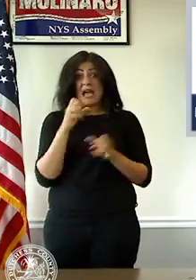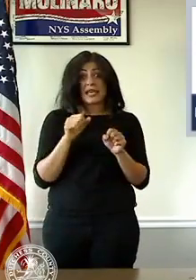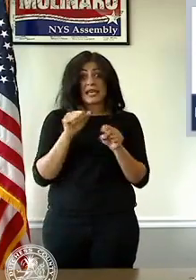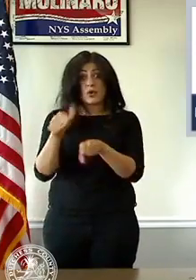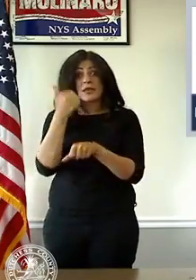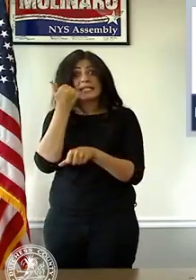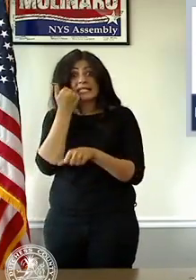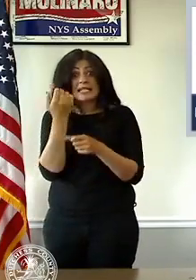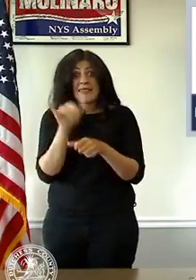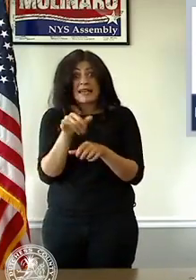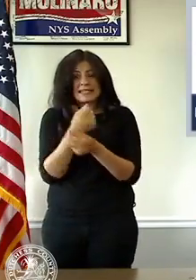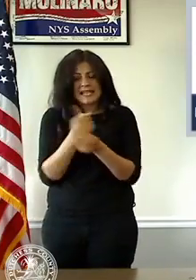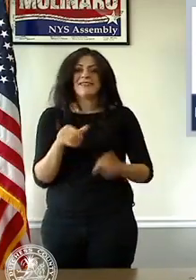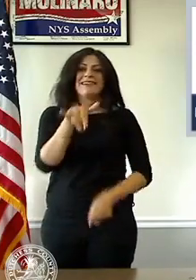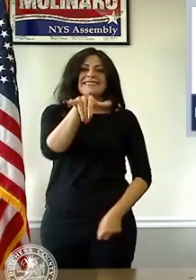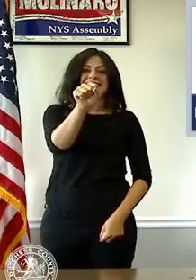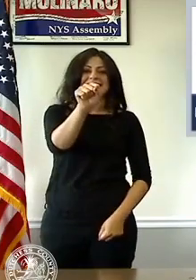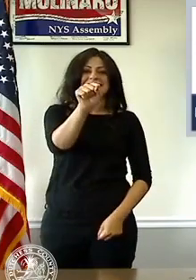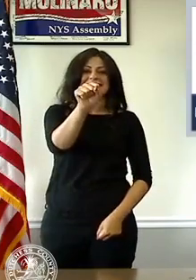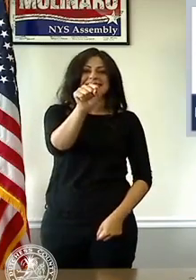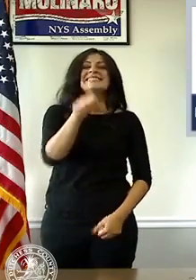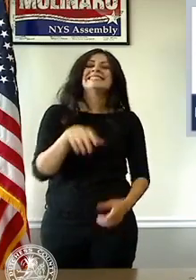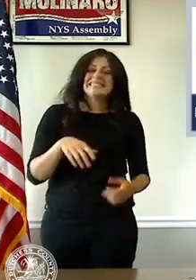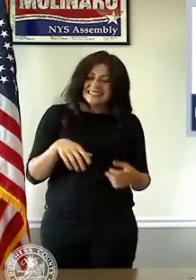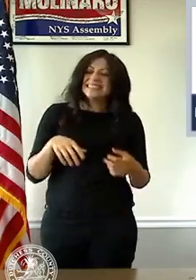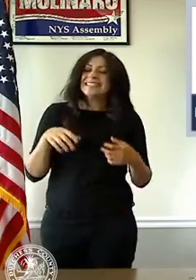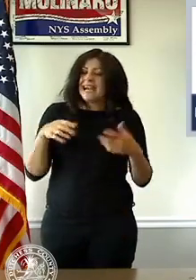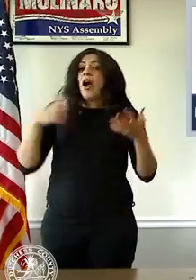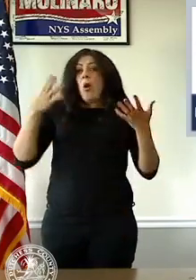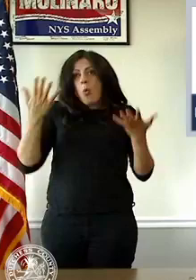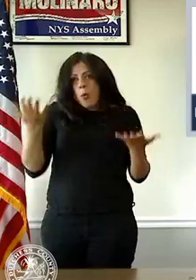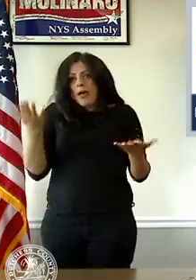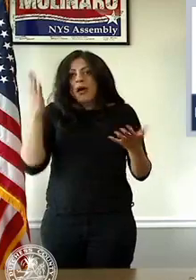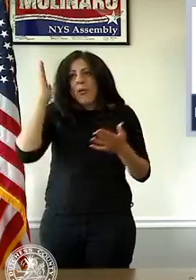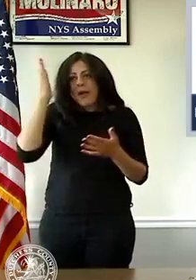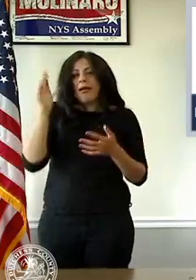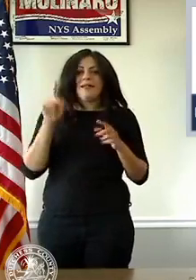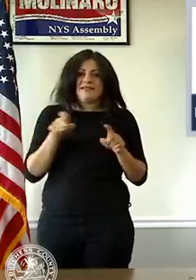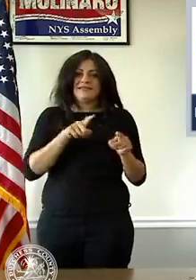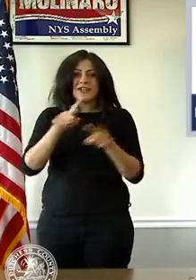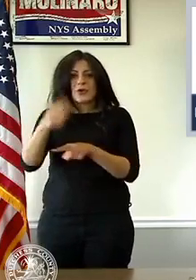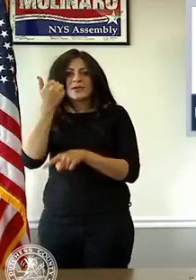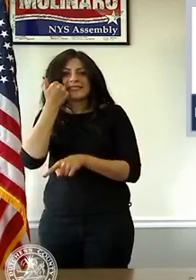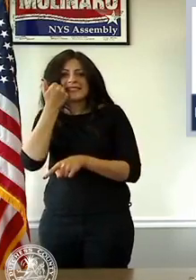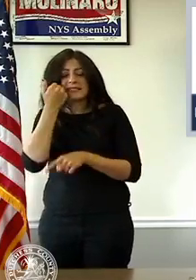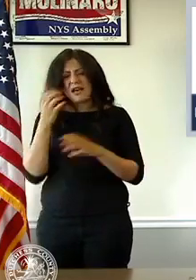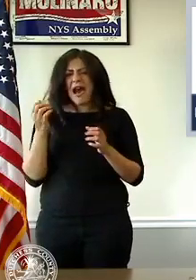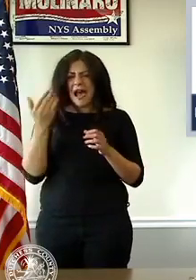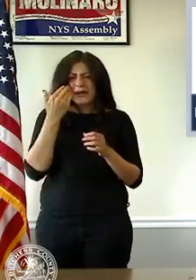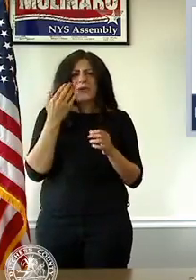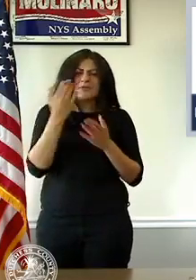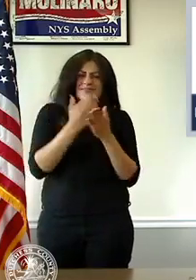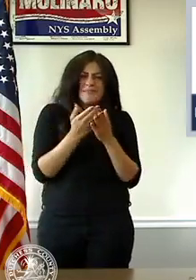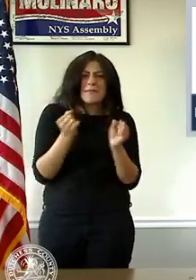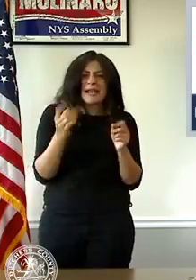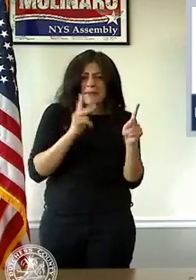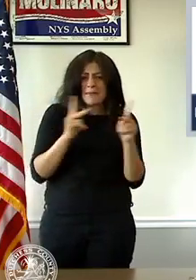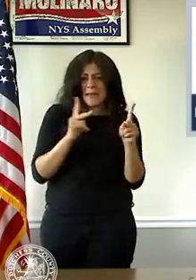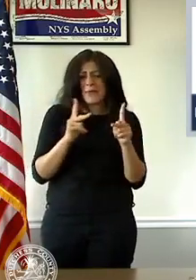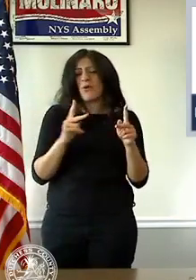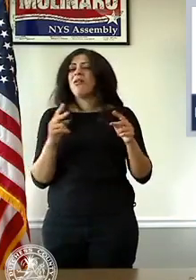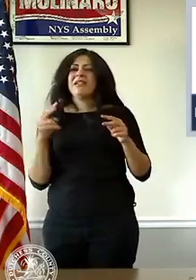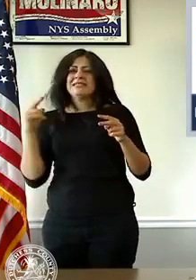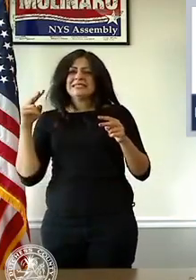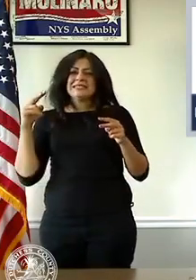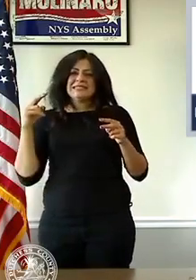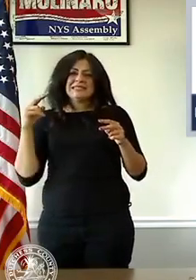Listen, you should have to. You're going to have to get to the dentist anyway. Here's the thing. I know that there are a lot of people sitting back that are on both sort of sides